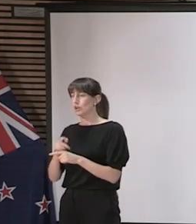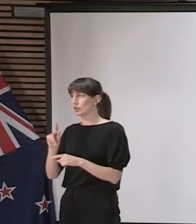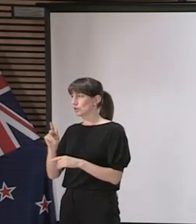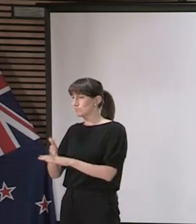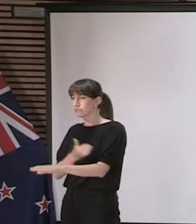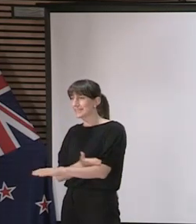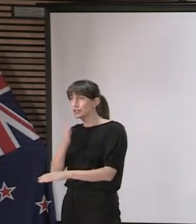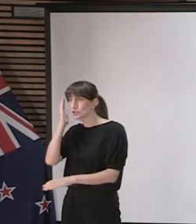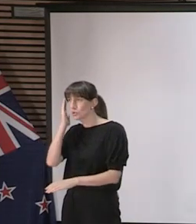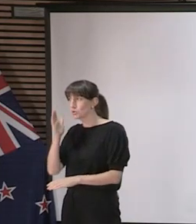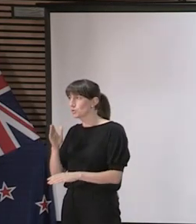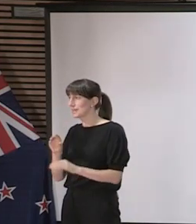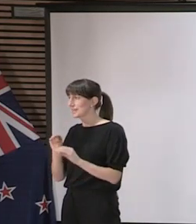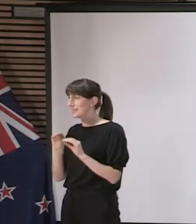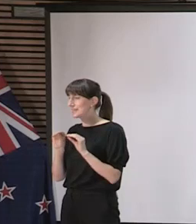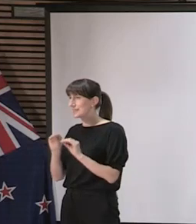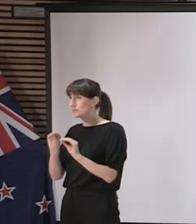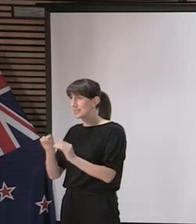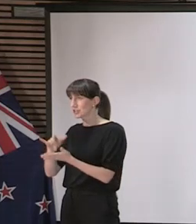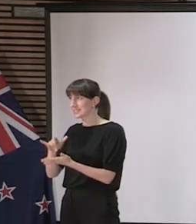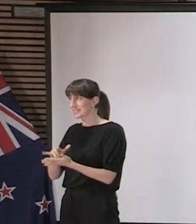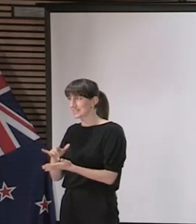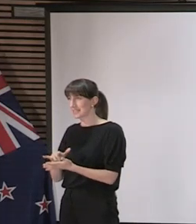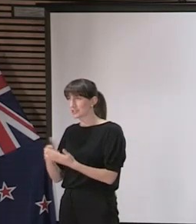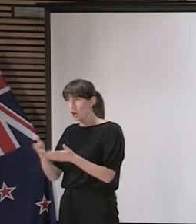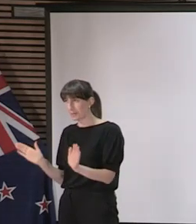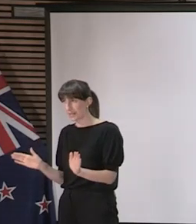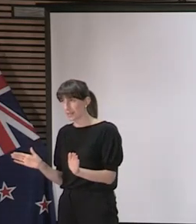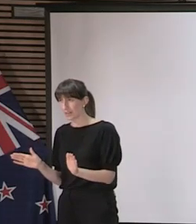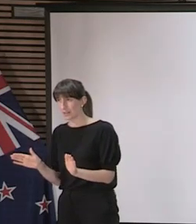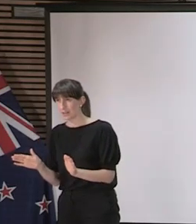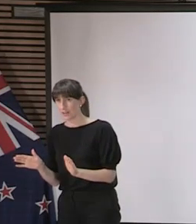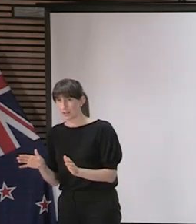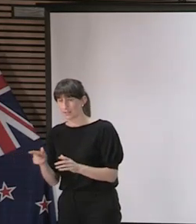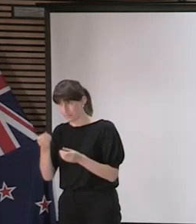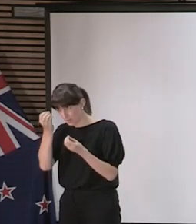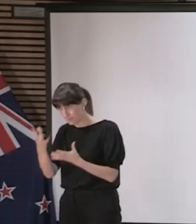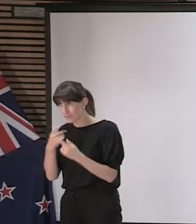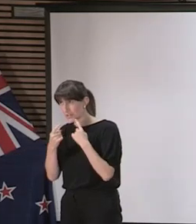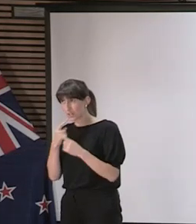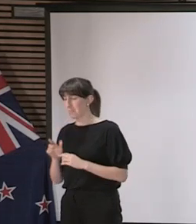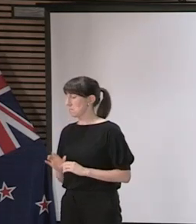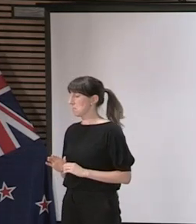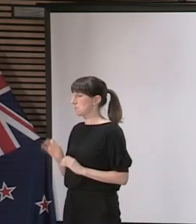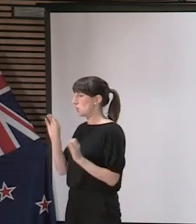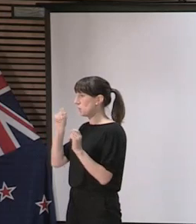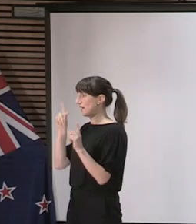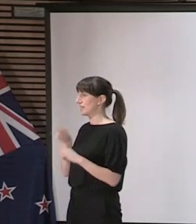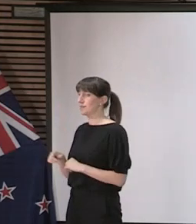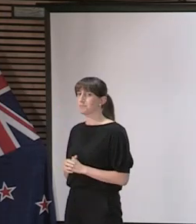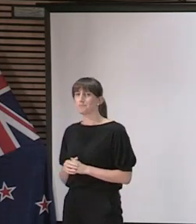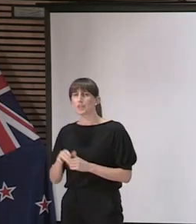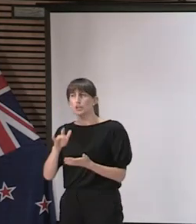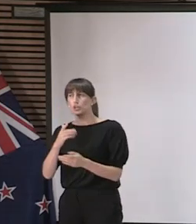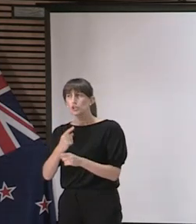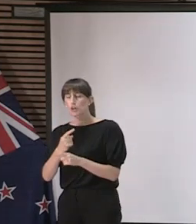something that I've been briefed on. Can I ask just a final question on midwives? Do you recognise how much more difficult those